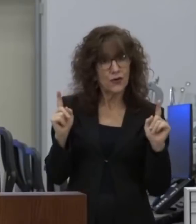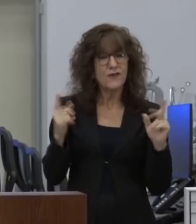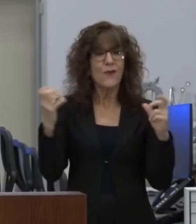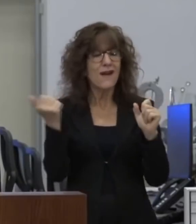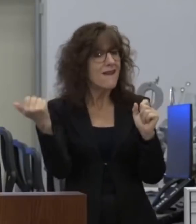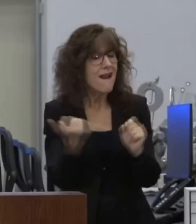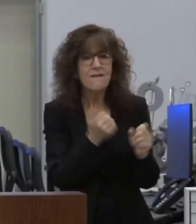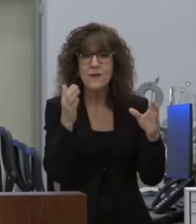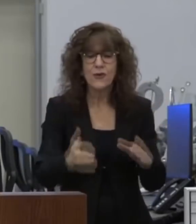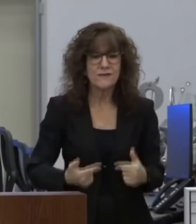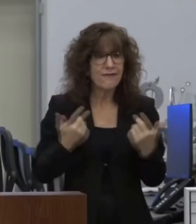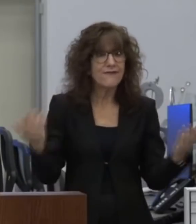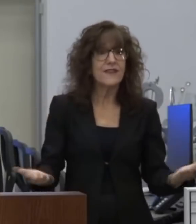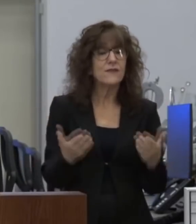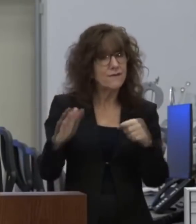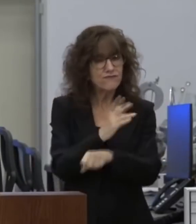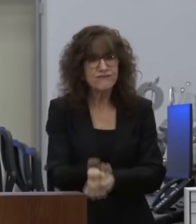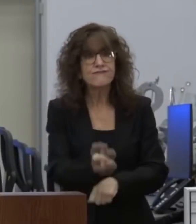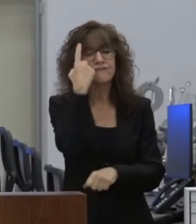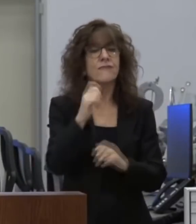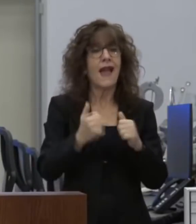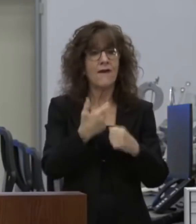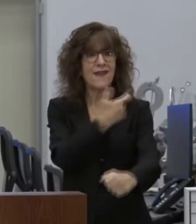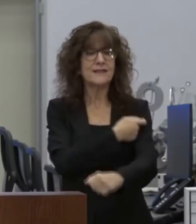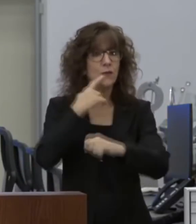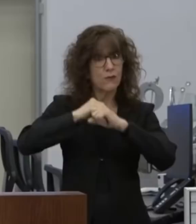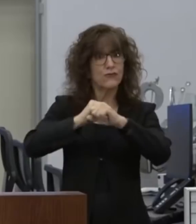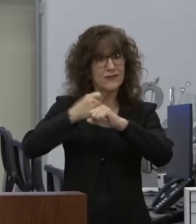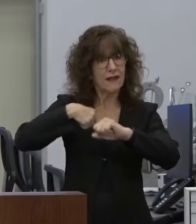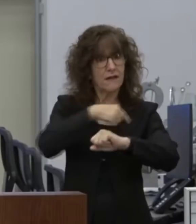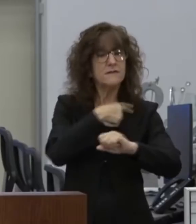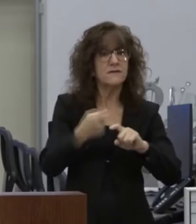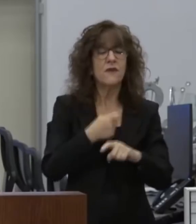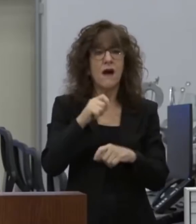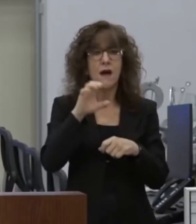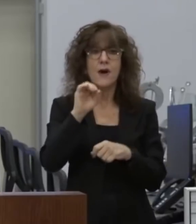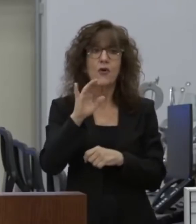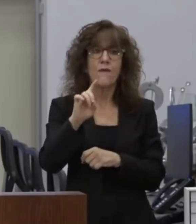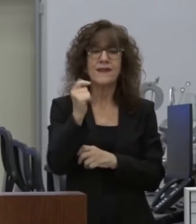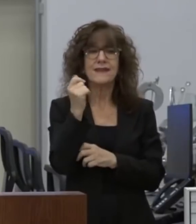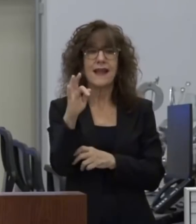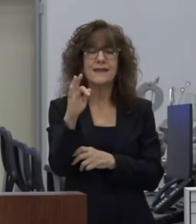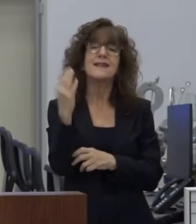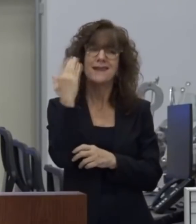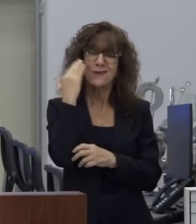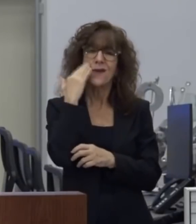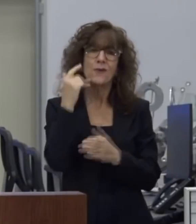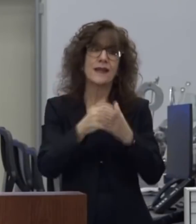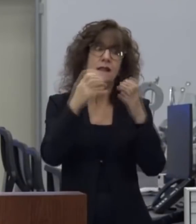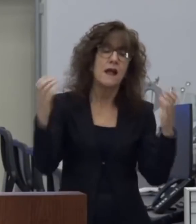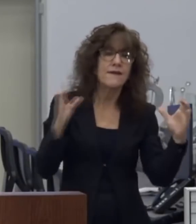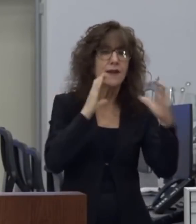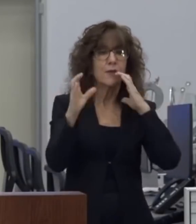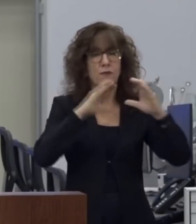Prince Georgian to fully understand how the vaccine will protect us from COVID-19. We know that that will take lots of